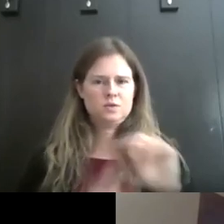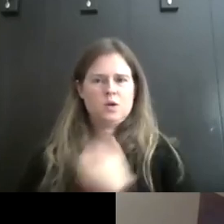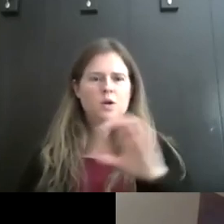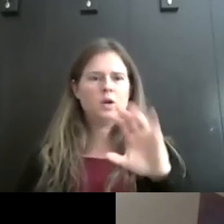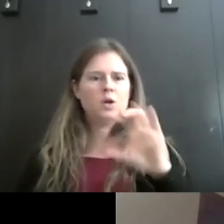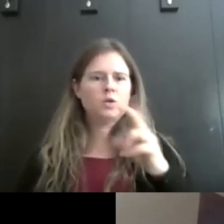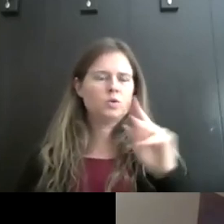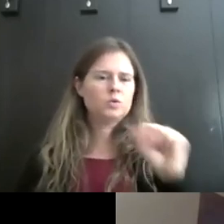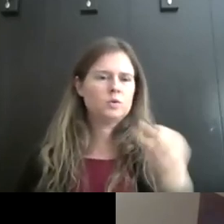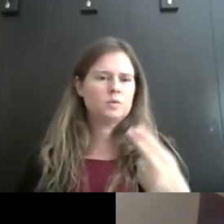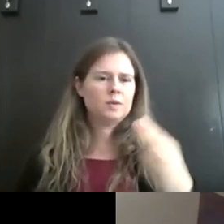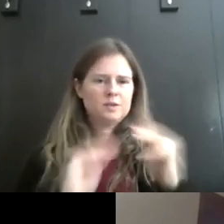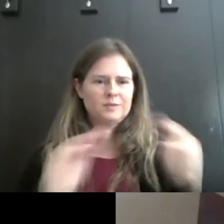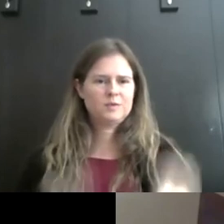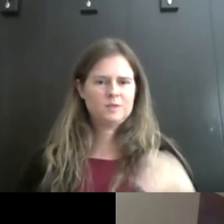Oaks.